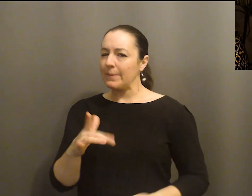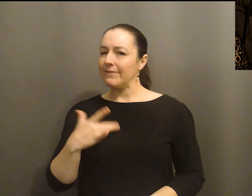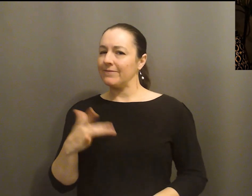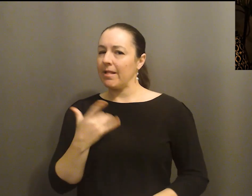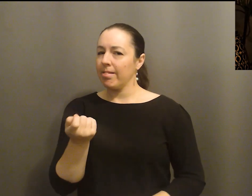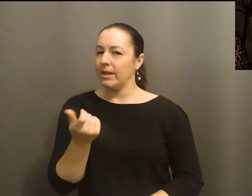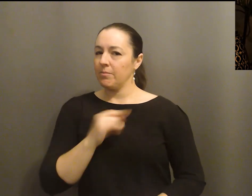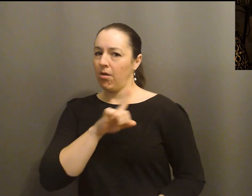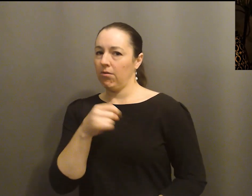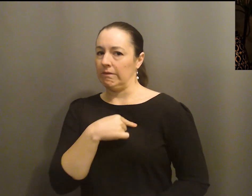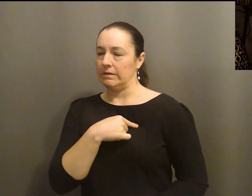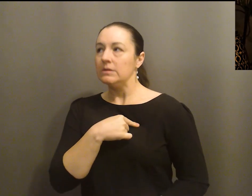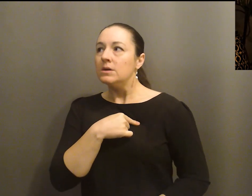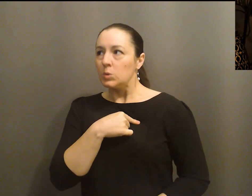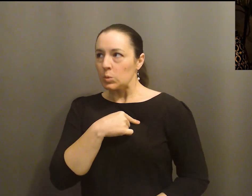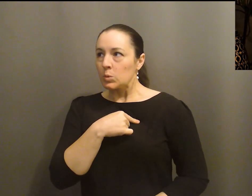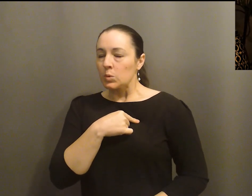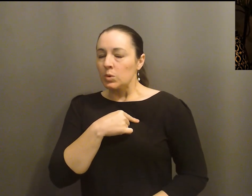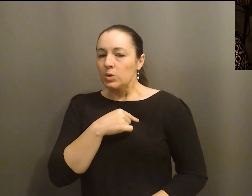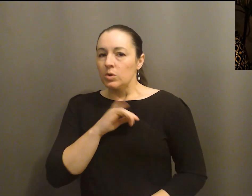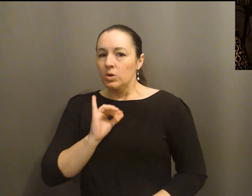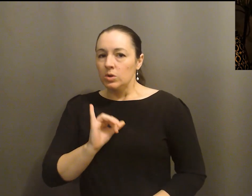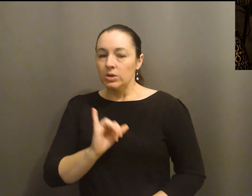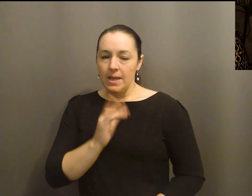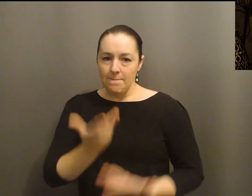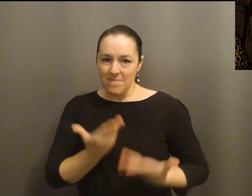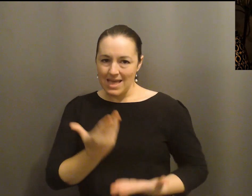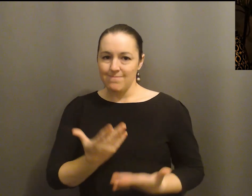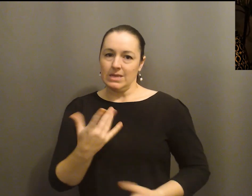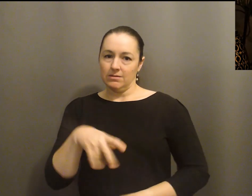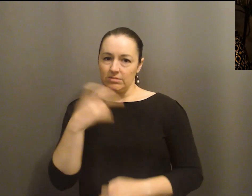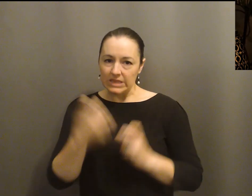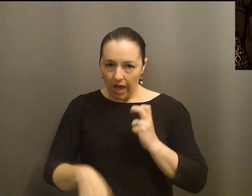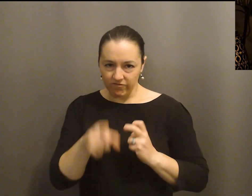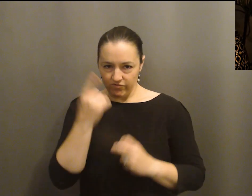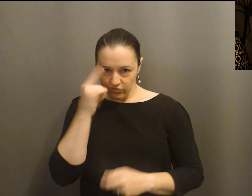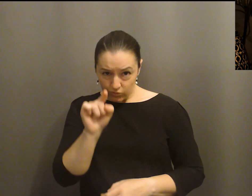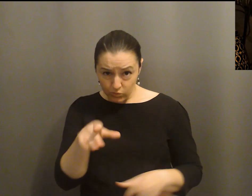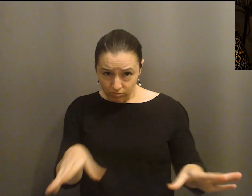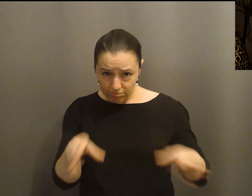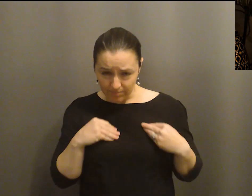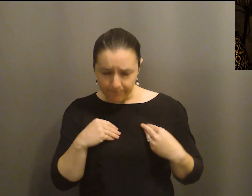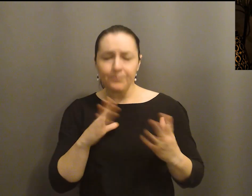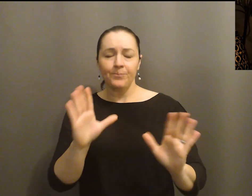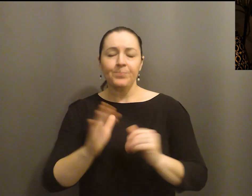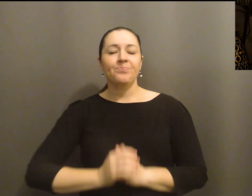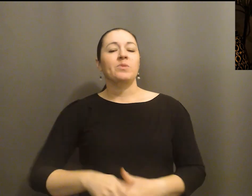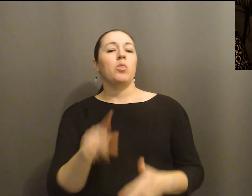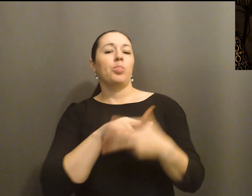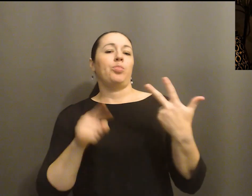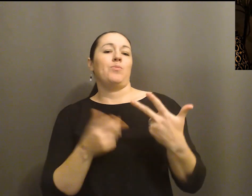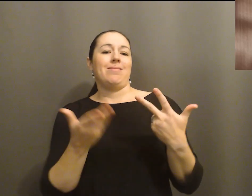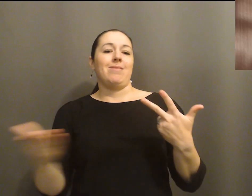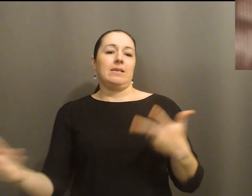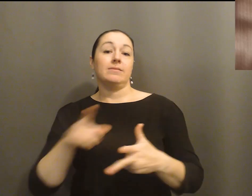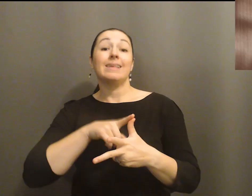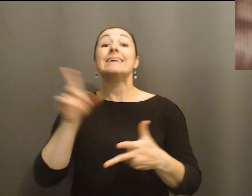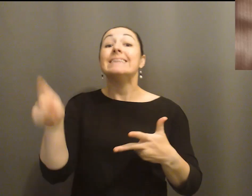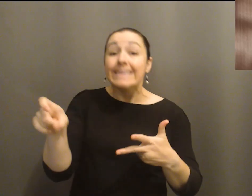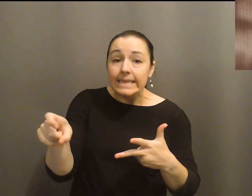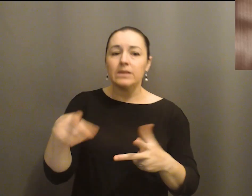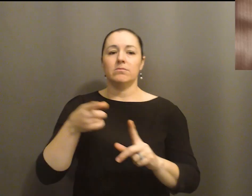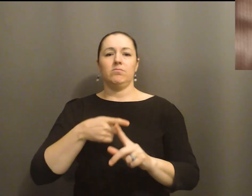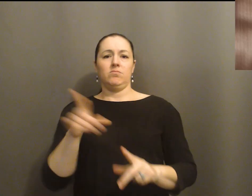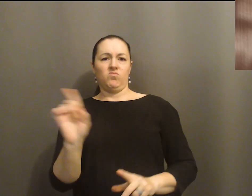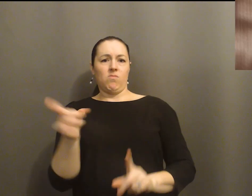I'm just going to tell you right up front This is going to smart a little bit This is going to be difficult to swallow at first But let's get after it We're going talk about three things The need